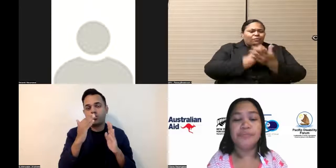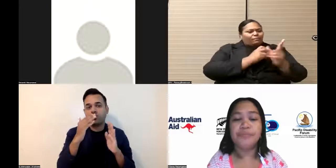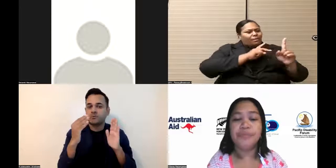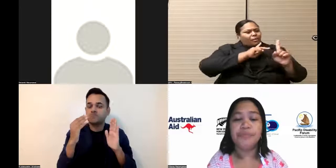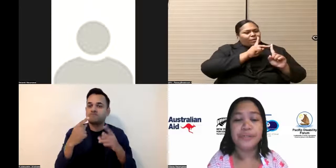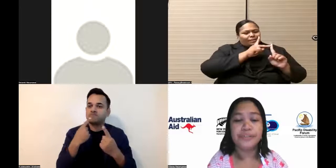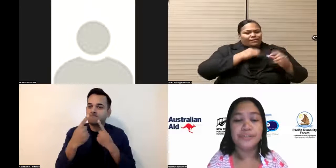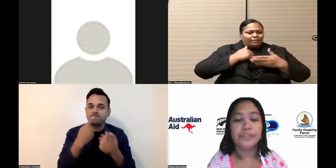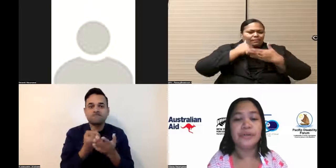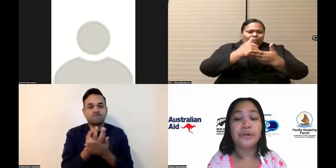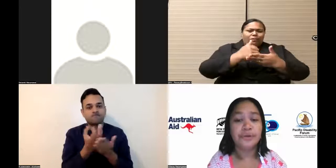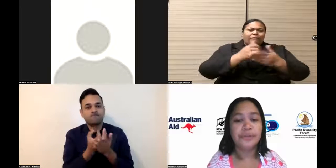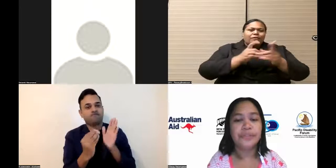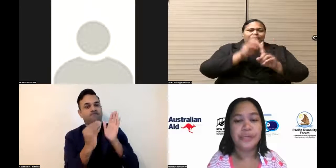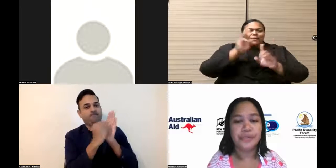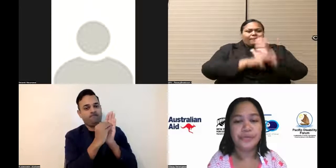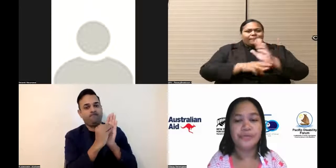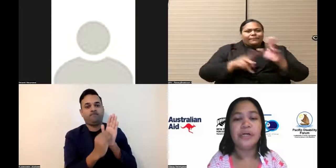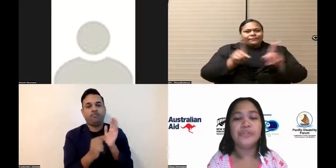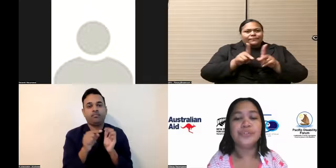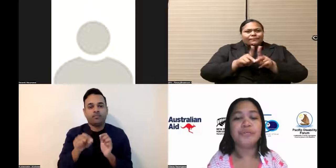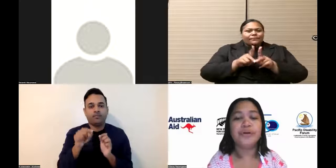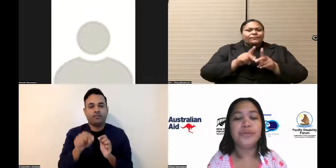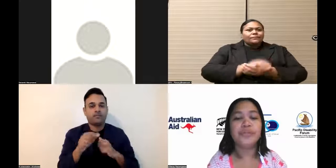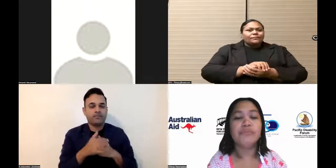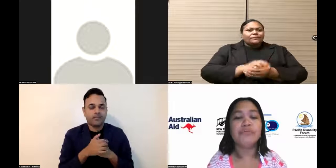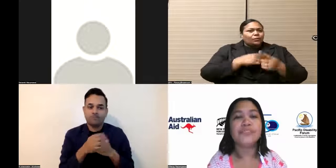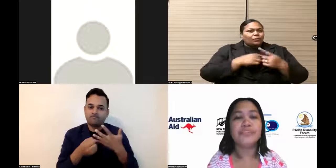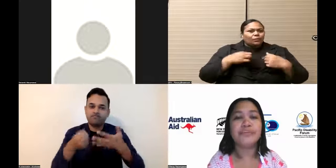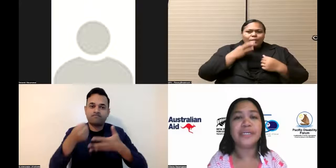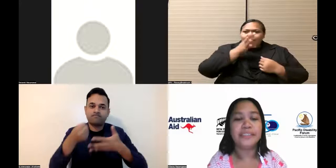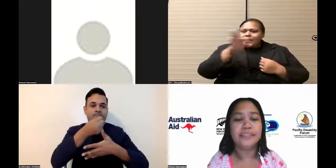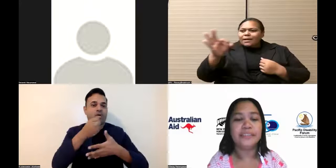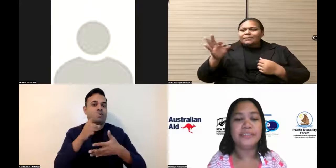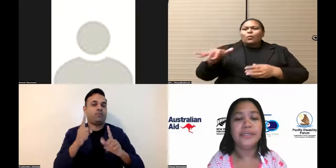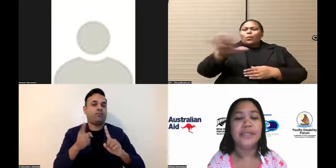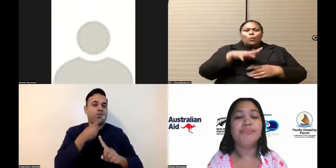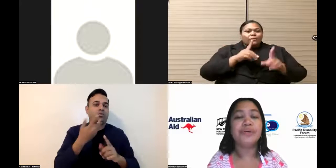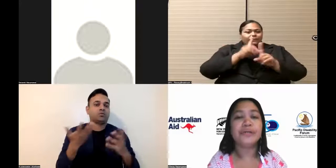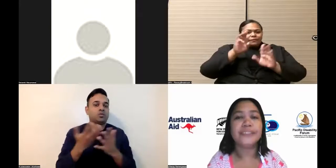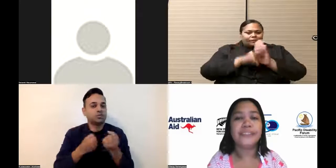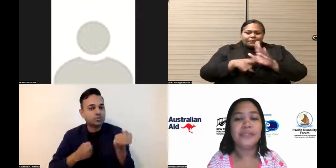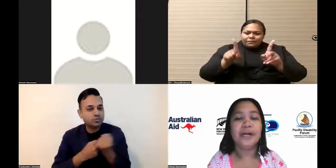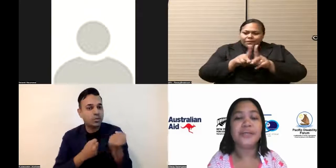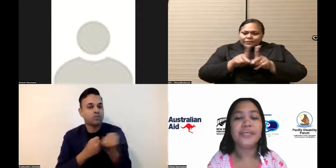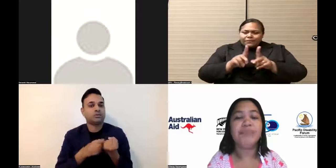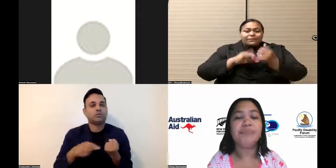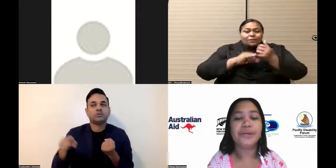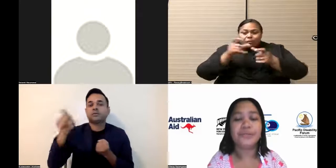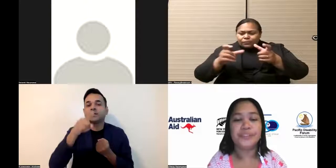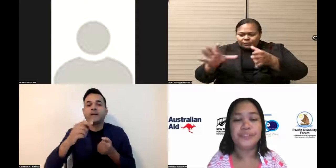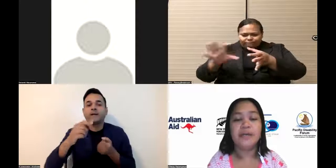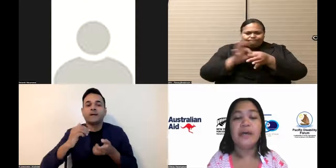on our development partners, current and new, to support the Blue Pacific continent in progressing our